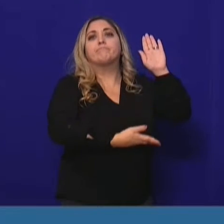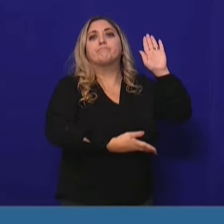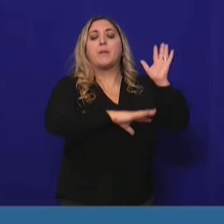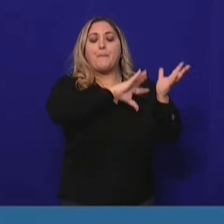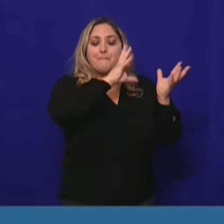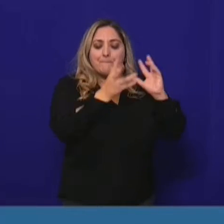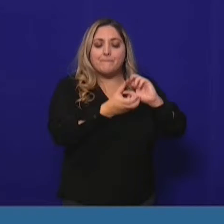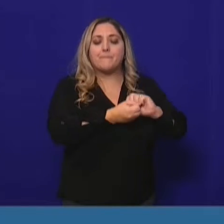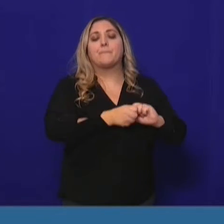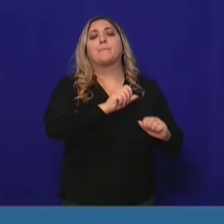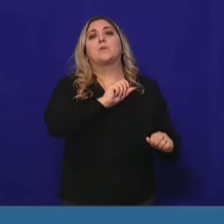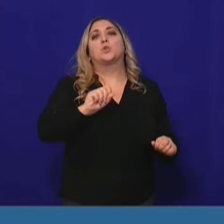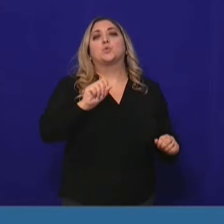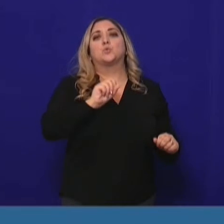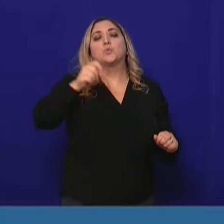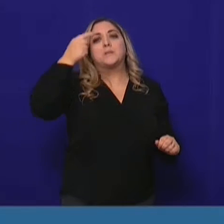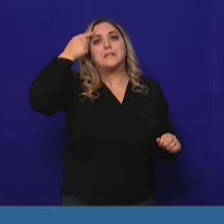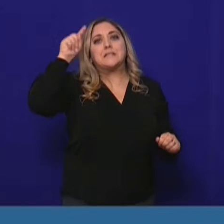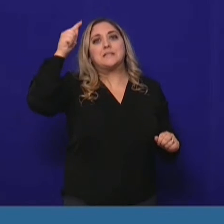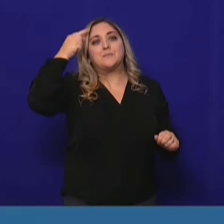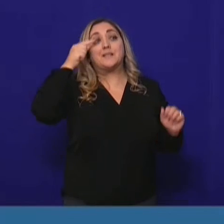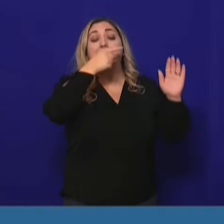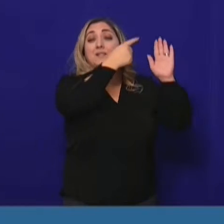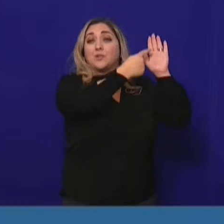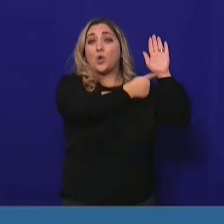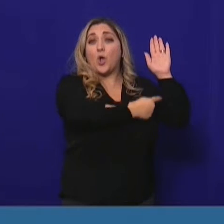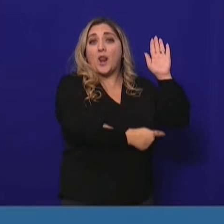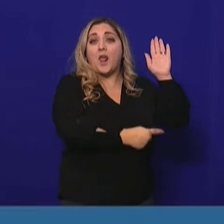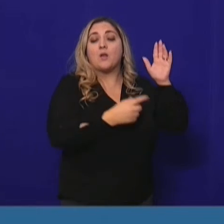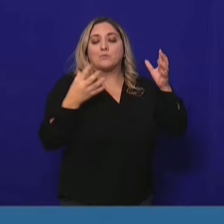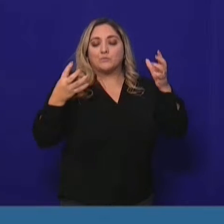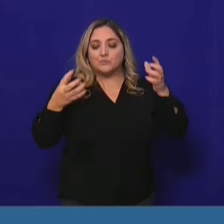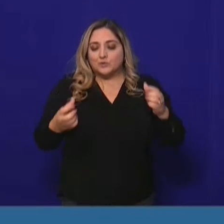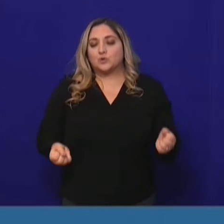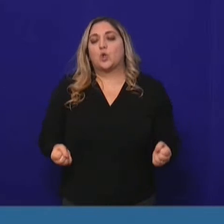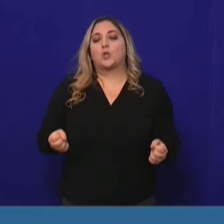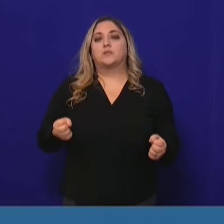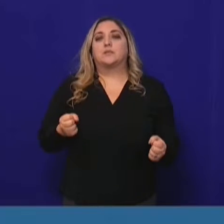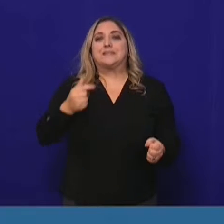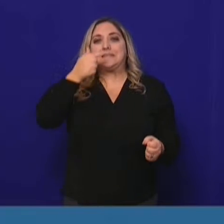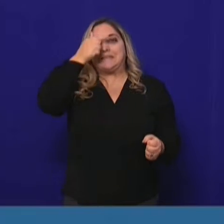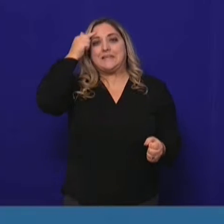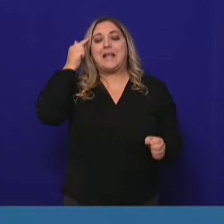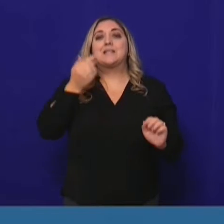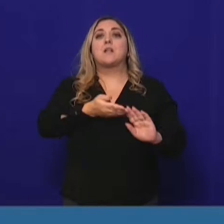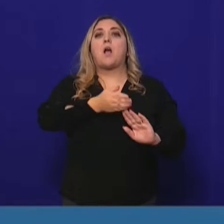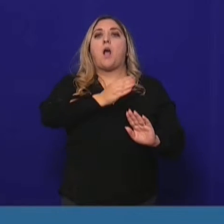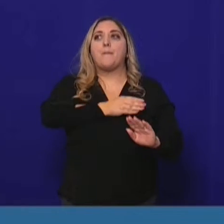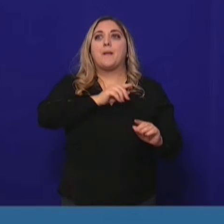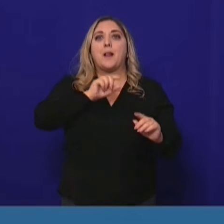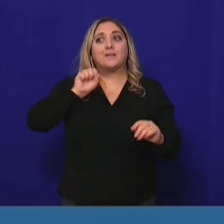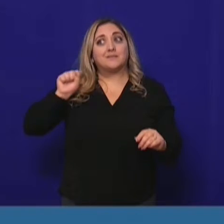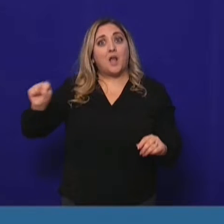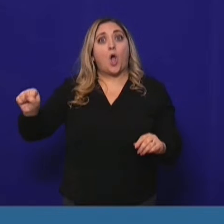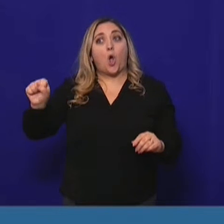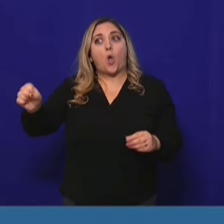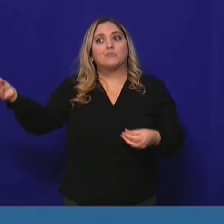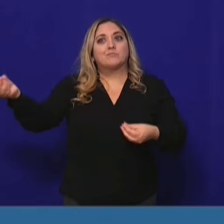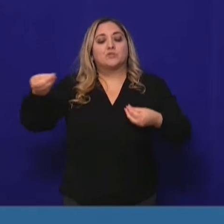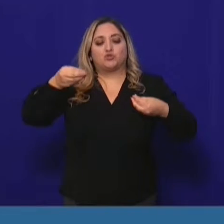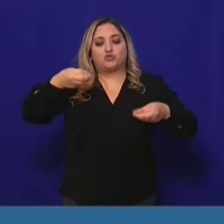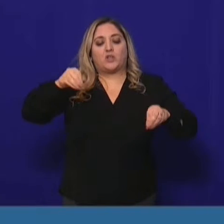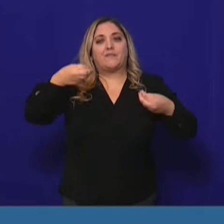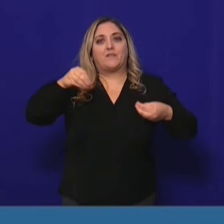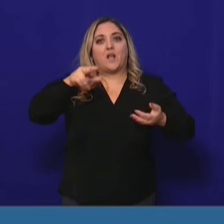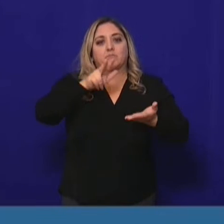hemm bżonn li jkun hemm it-test li jsir ta' PCR li jġibu il-ċertifikat magħhom li